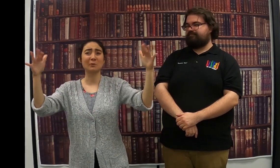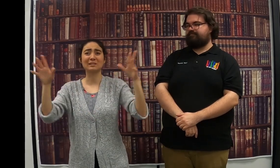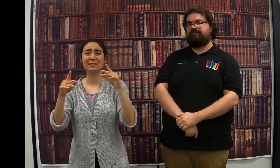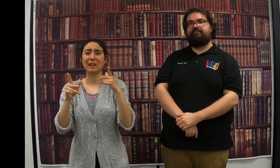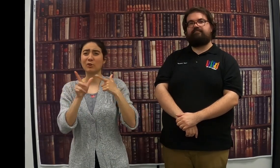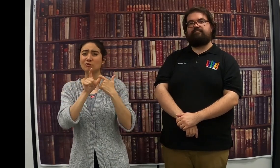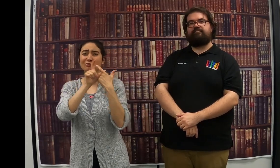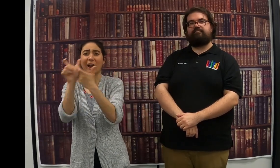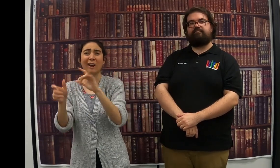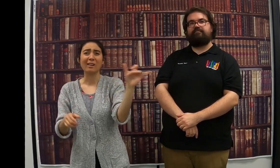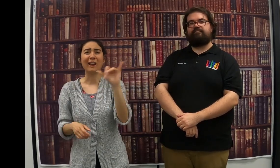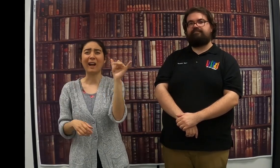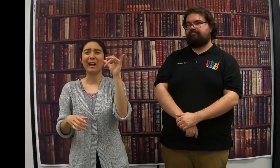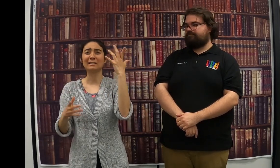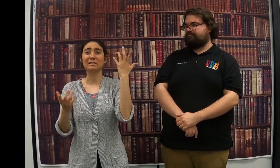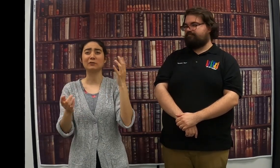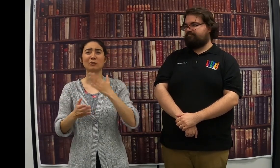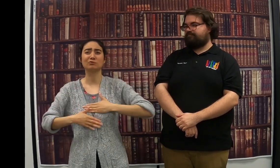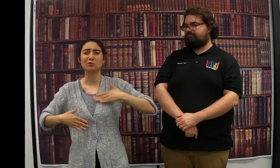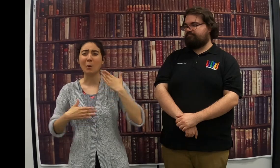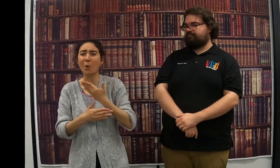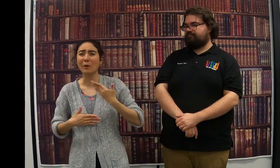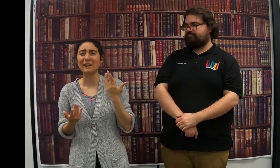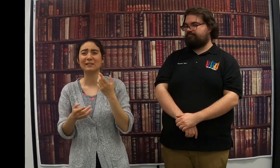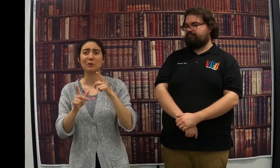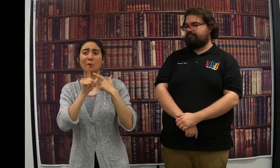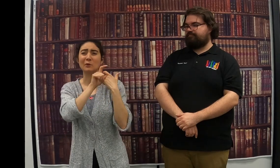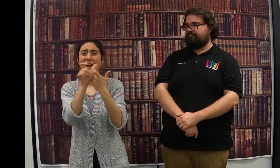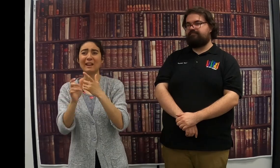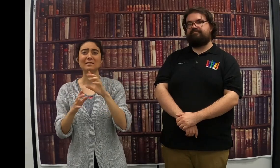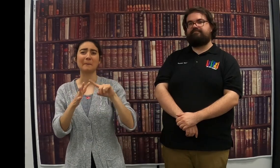an unbodied joy whose race is just begun.